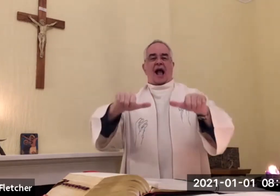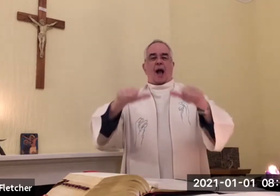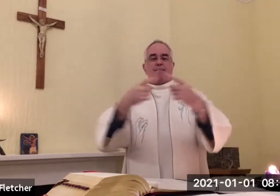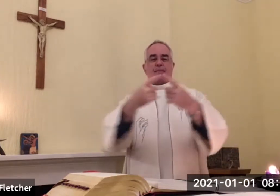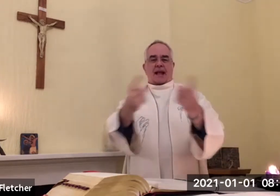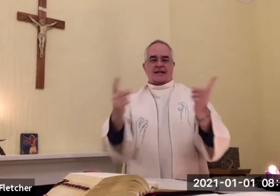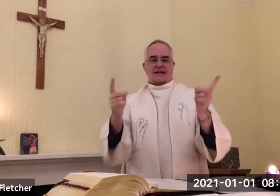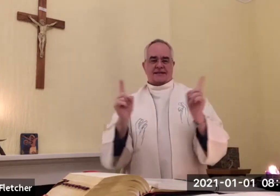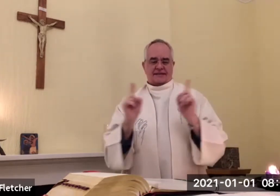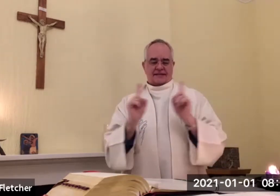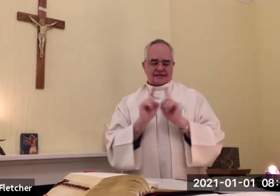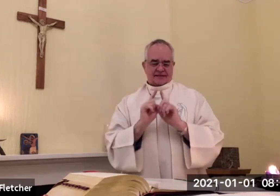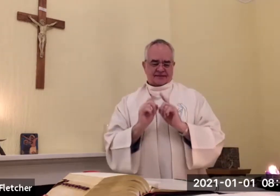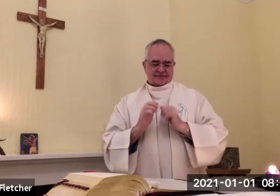and bless us.